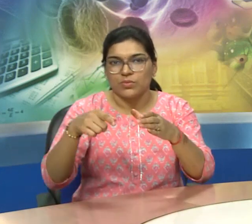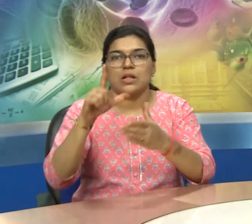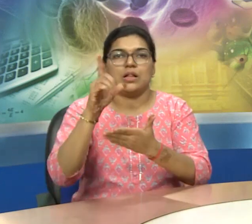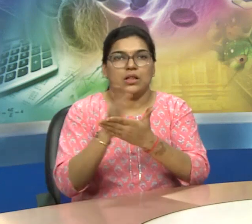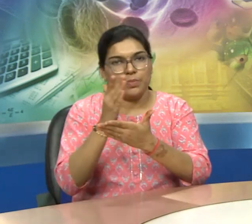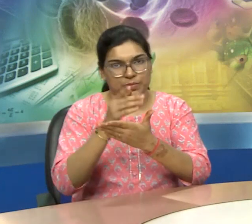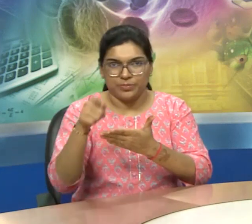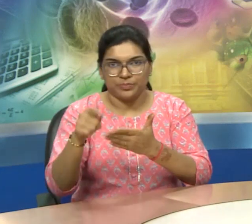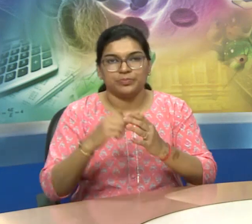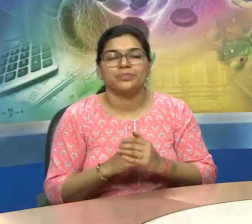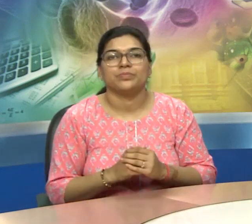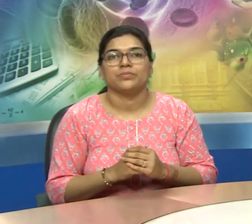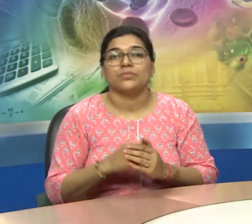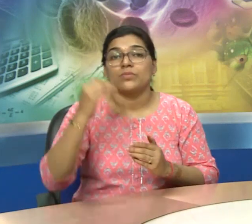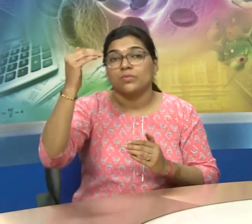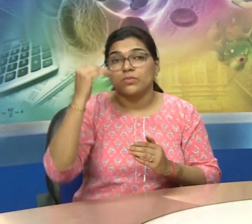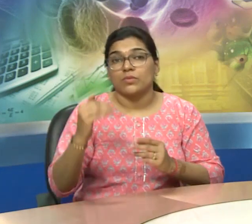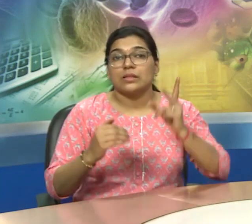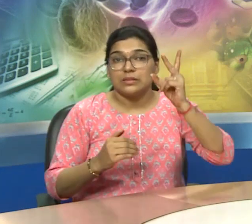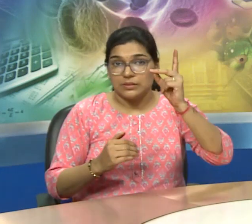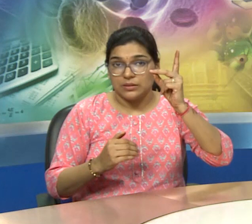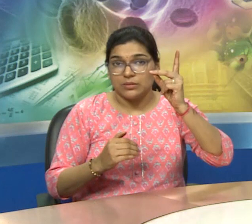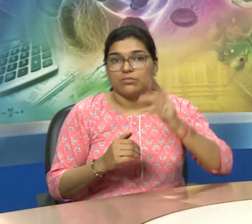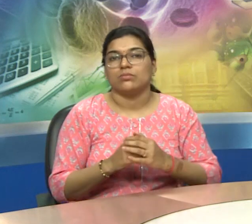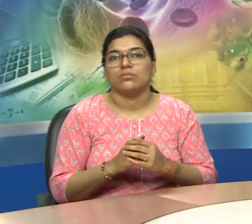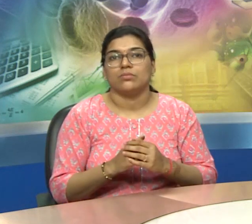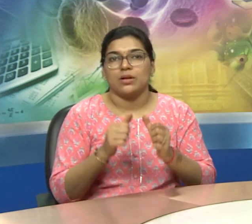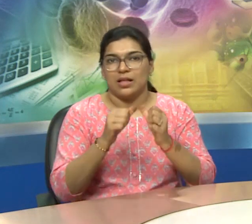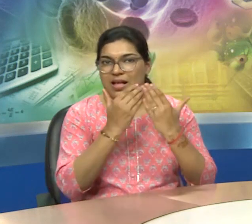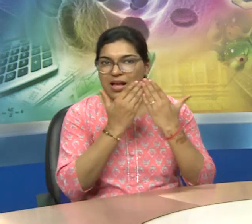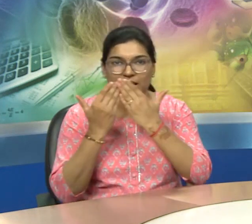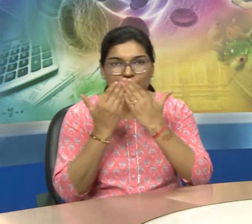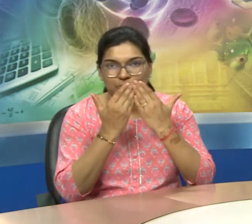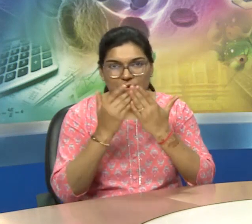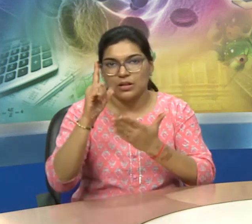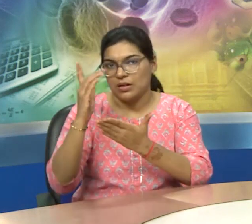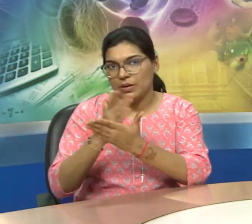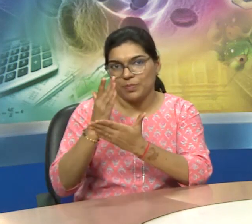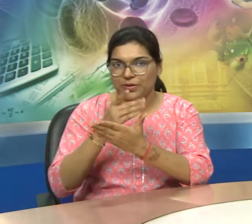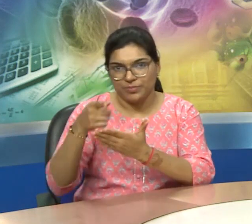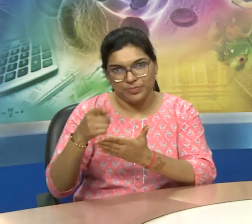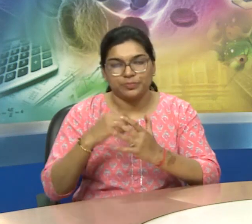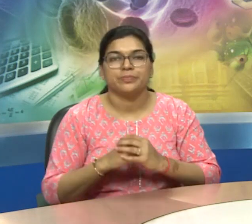The first is public library. The second type of library is academic